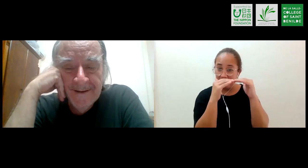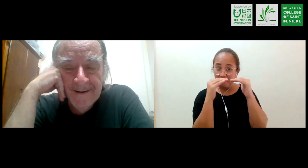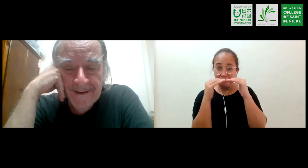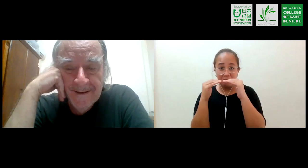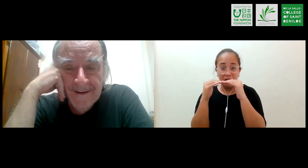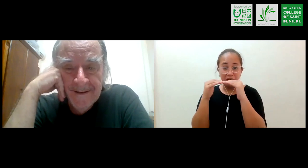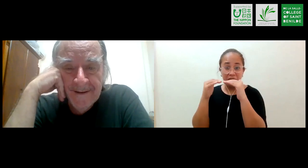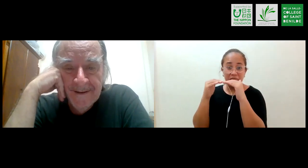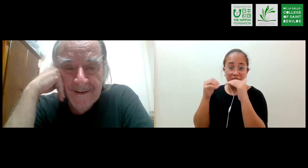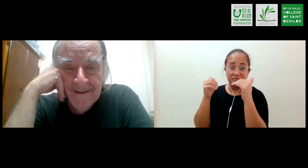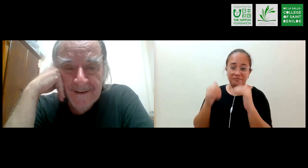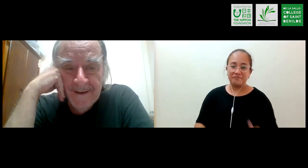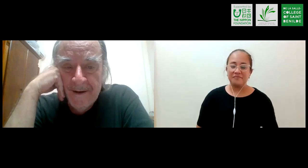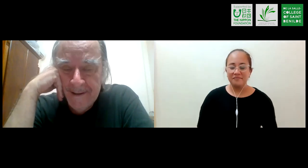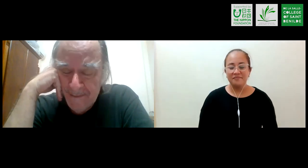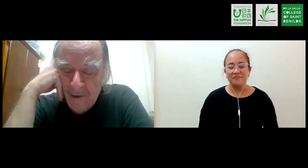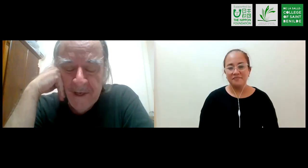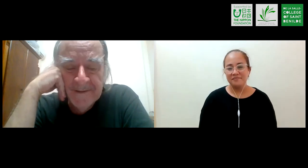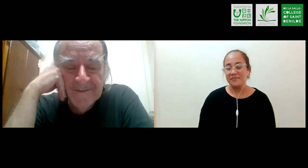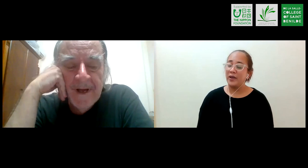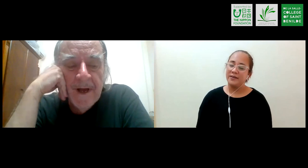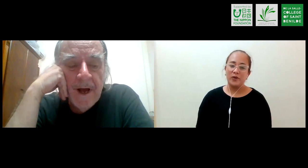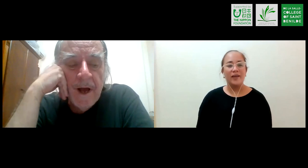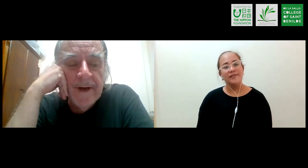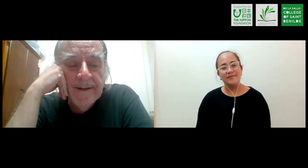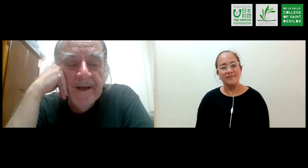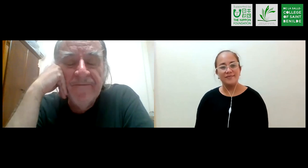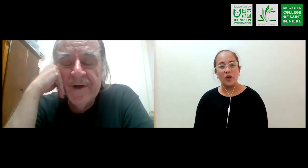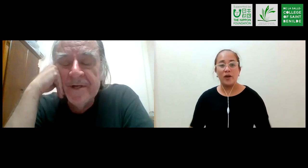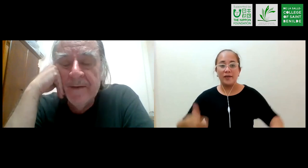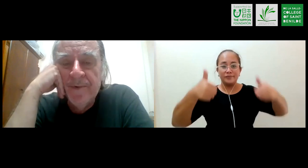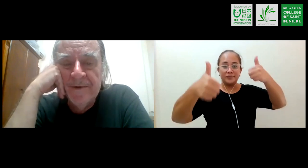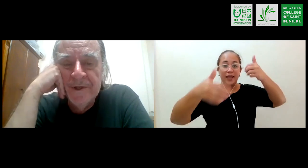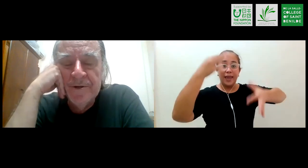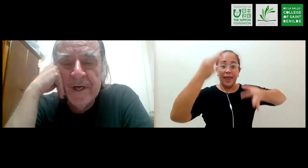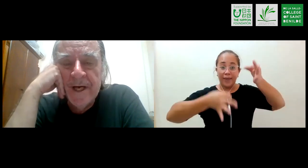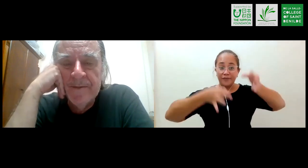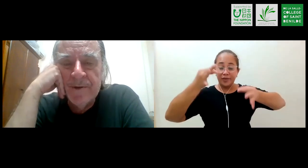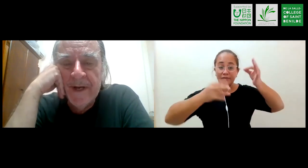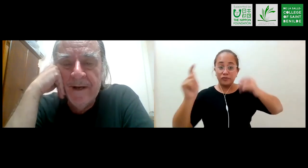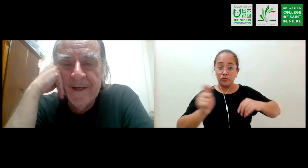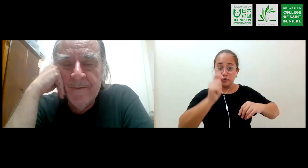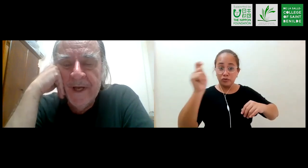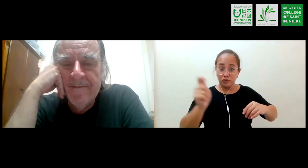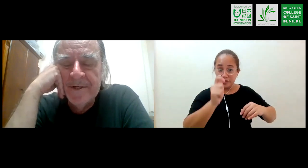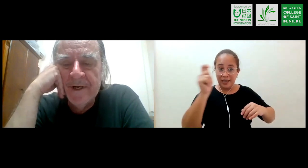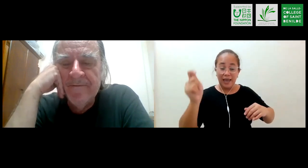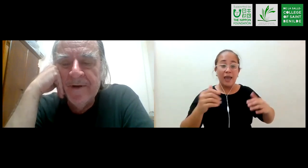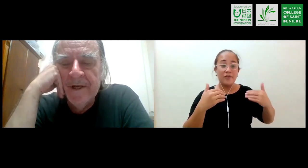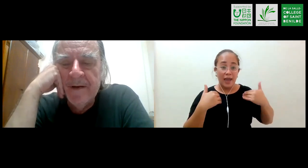Thumbs up. All right, okay. All right, if, for example, Tuesday comes around and we have a significant number